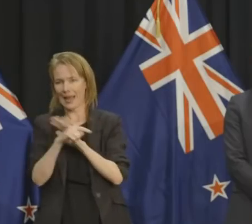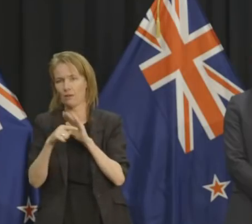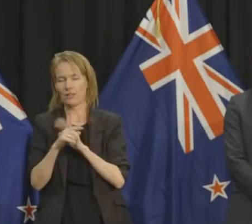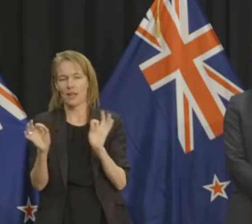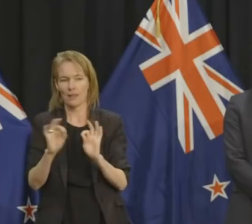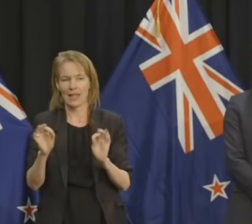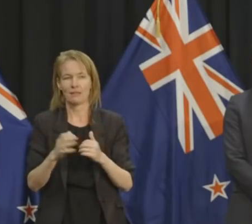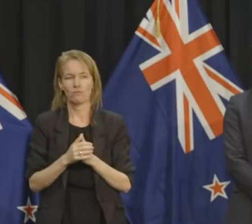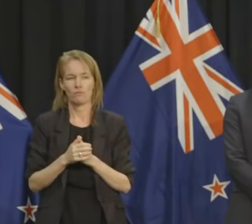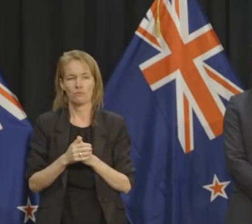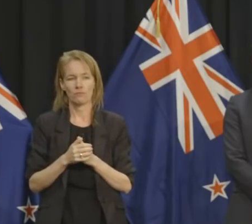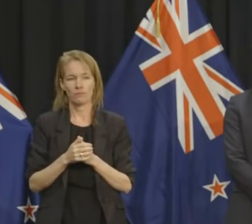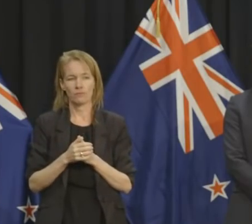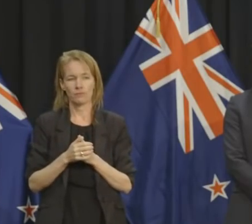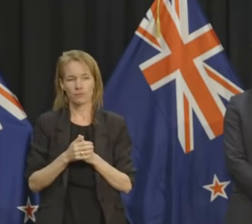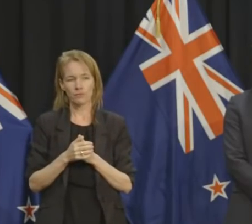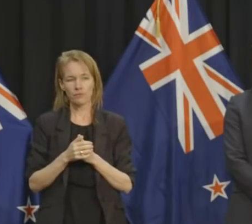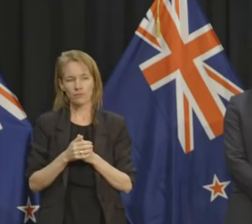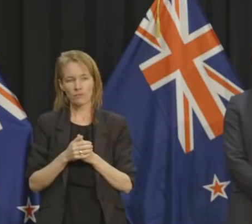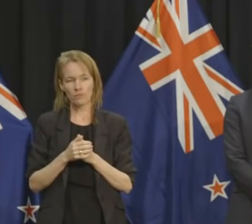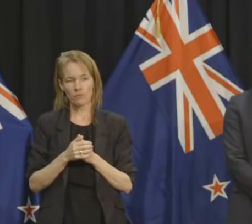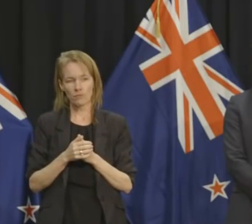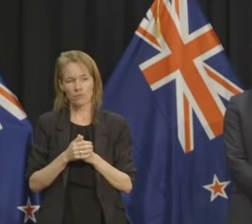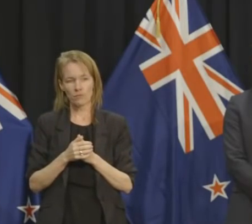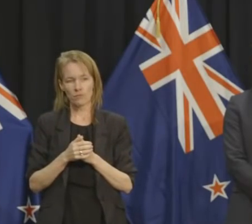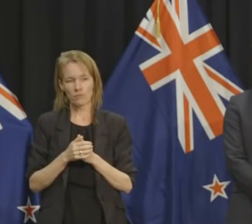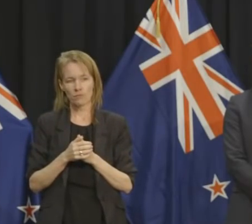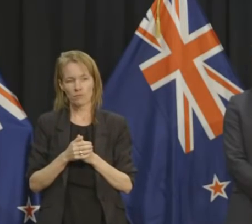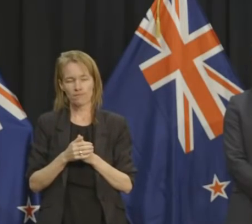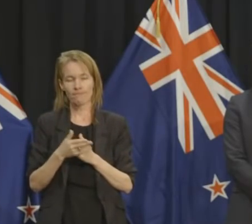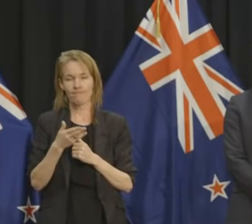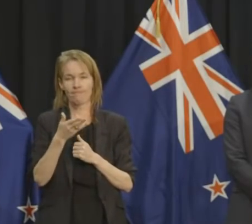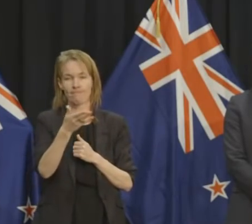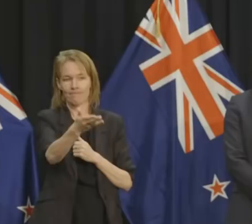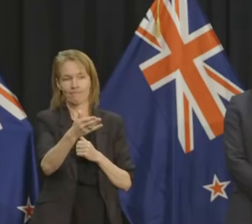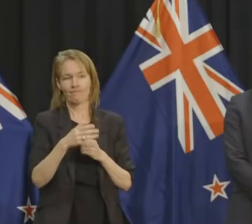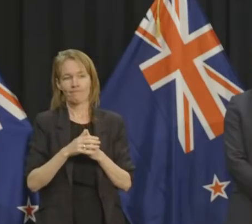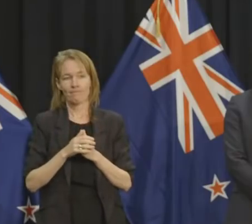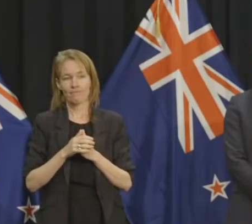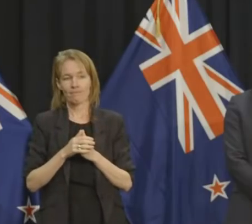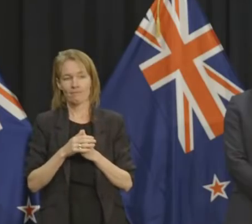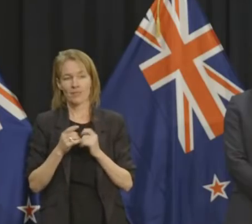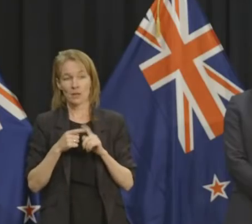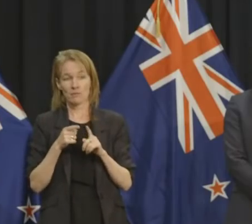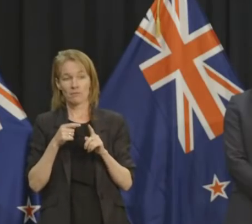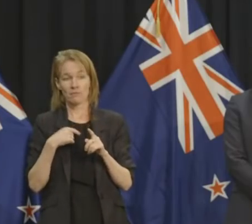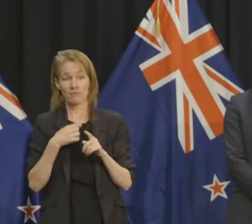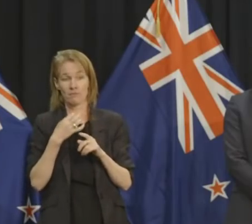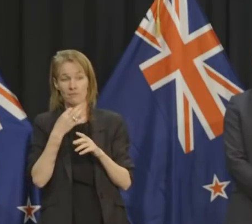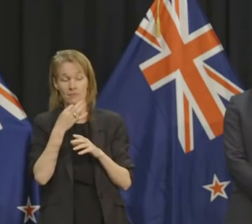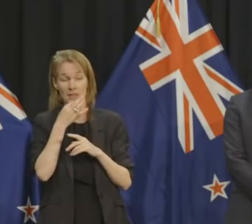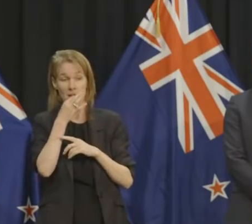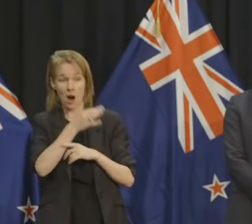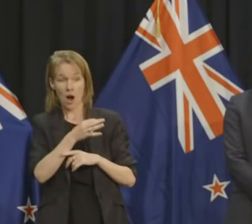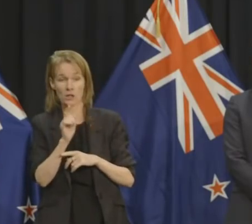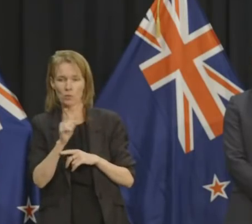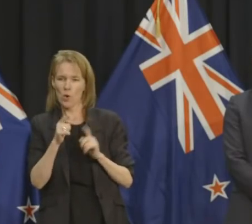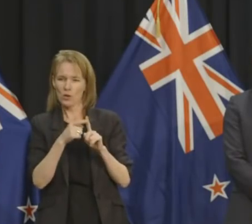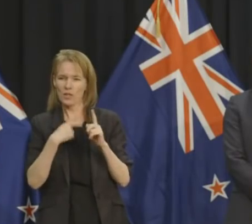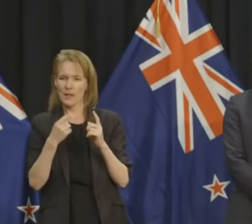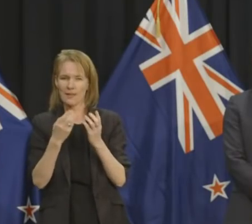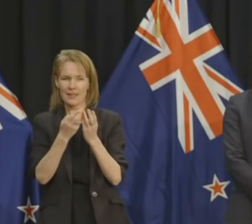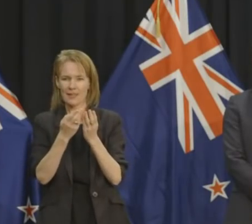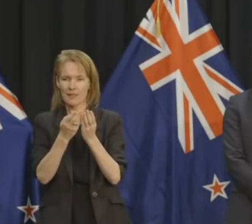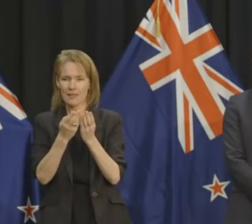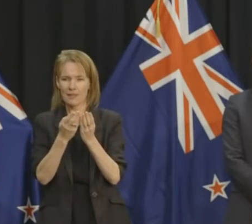isolation facilities? Was that what this fence was being? Was that already underway before this happened, or is this? No, that was what was being